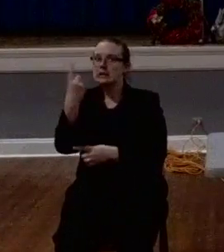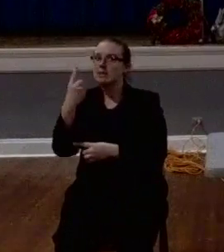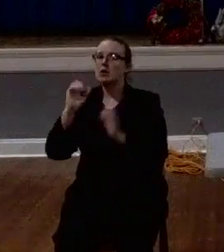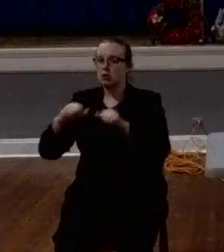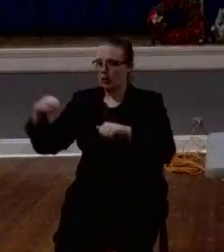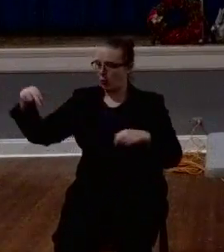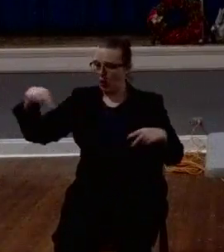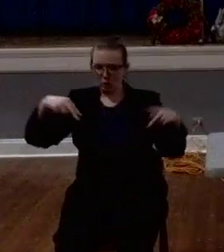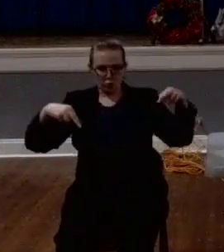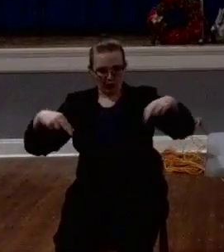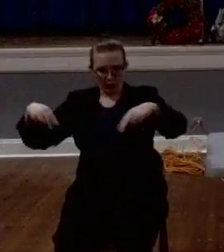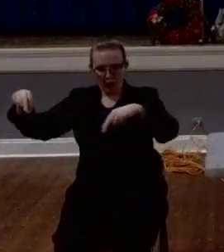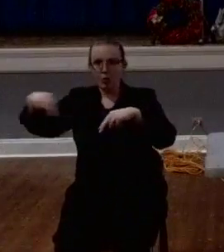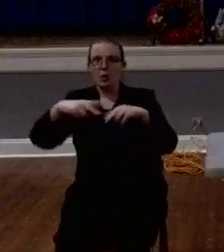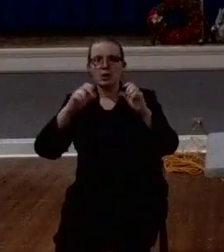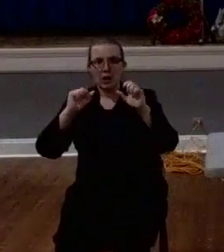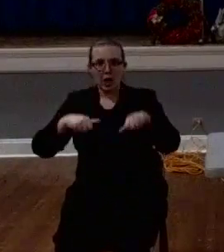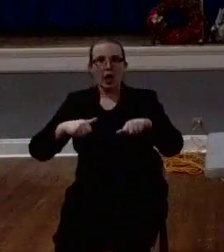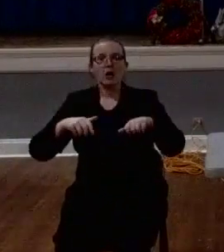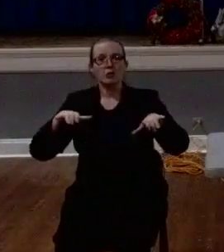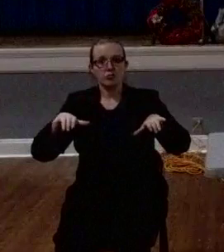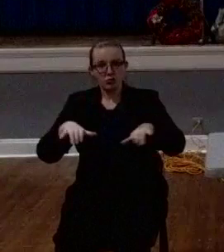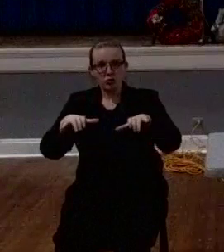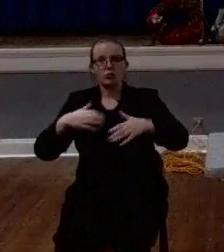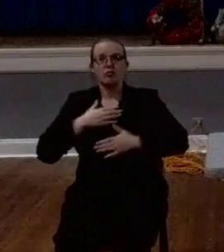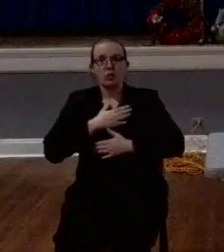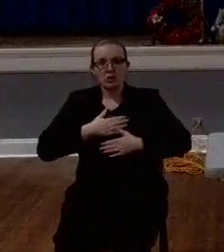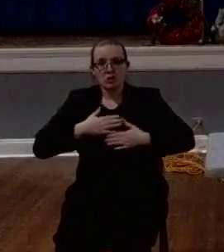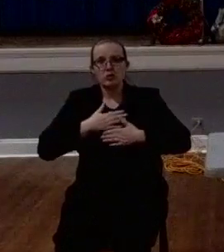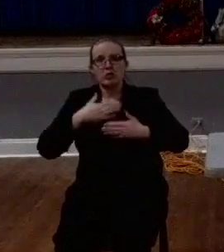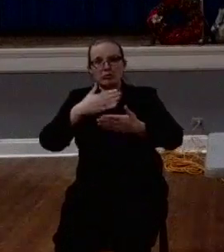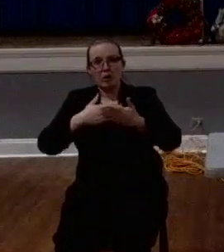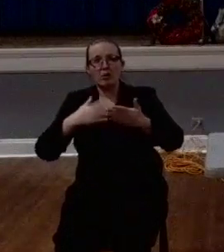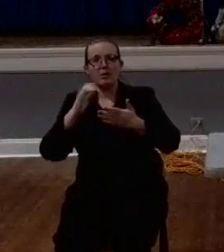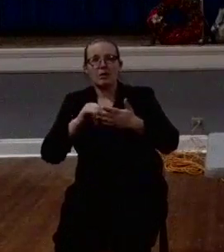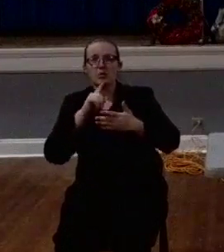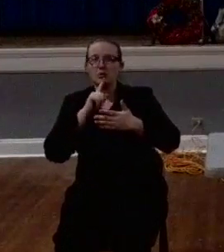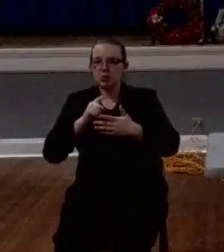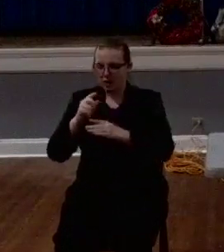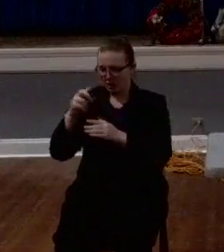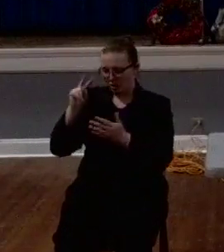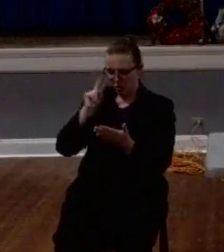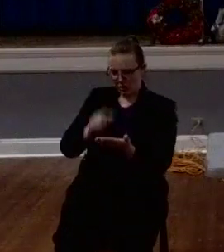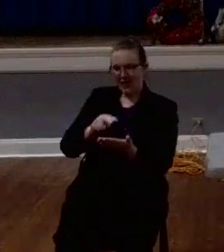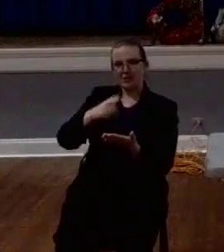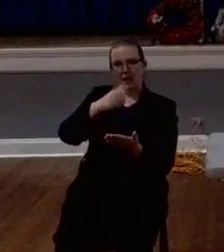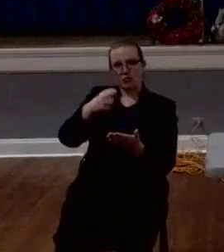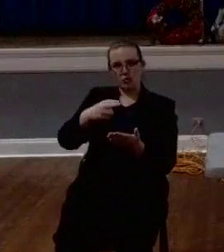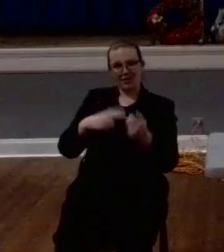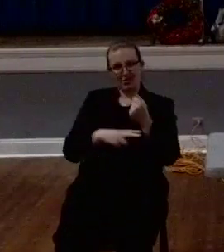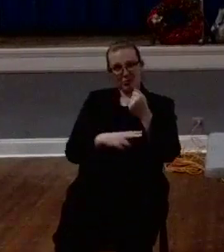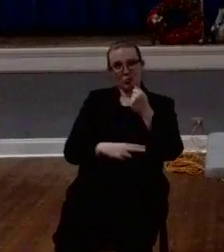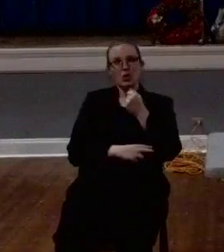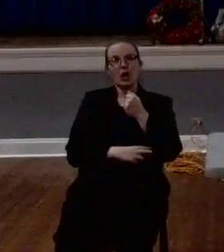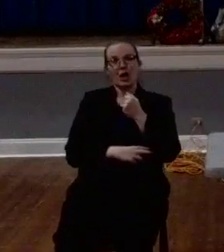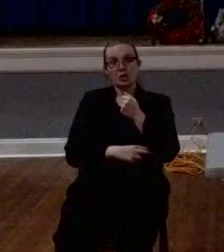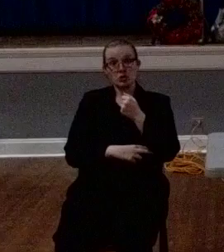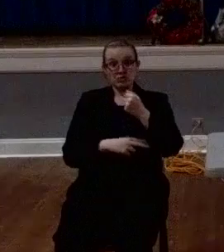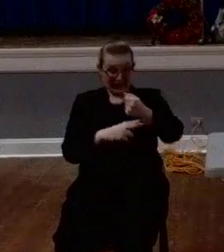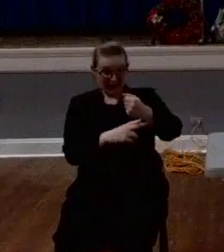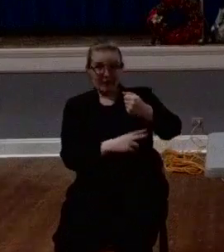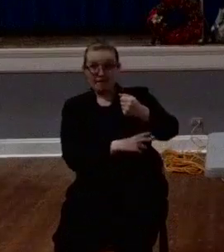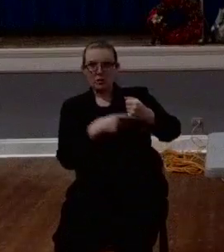enjoy, to do that. And so part of that was really taking that history of the bridge. The bridge is